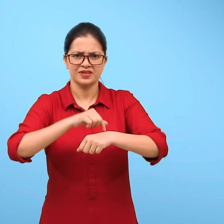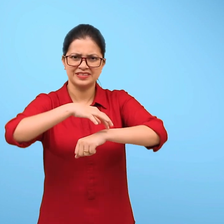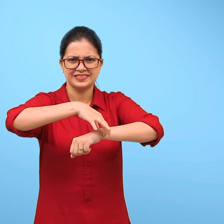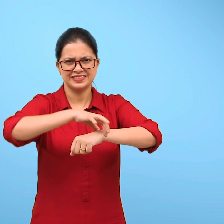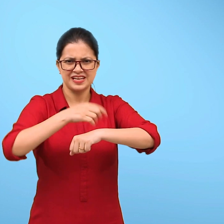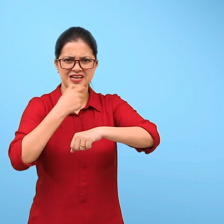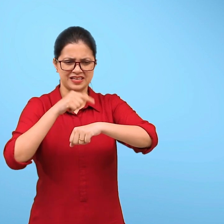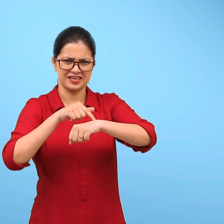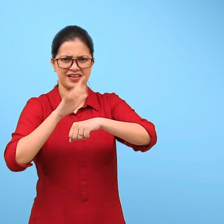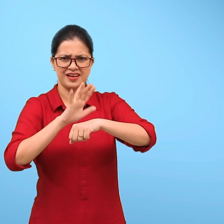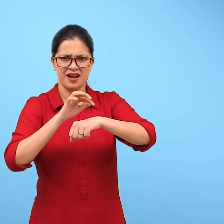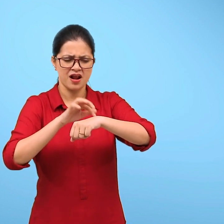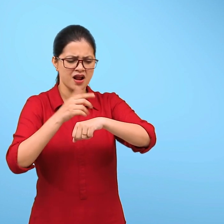Let us find out.